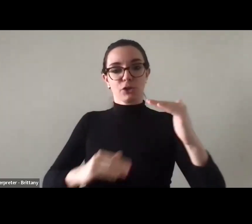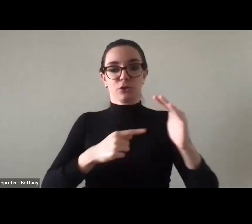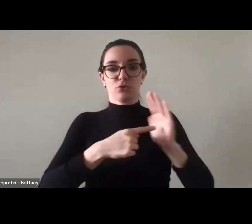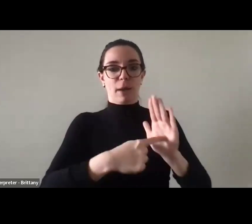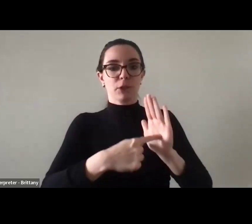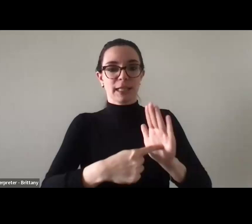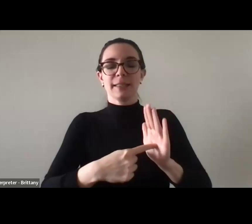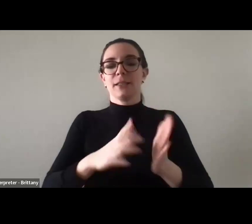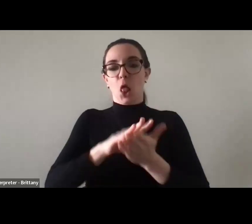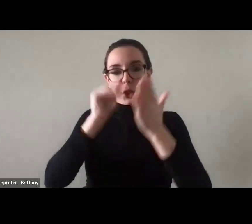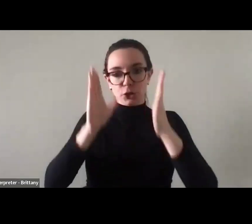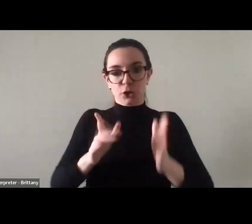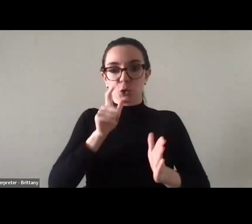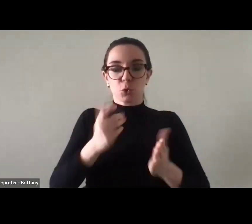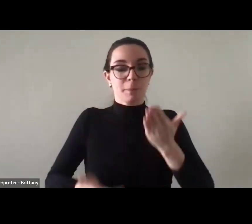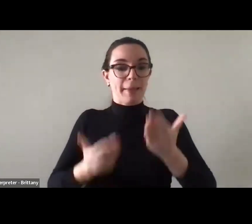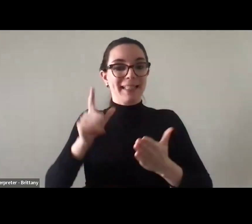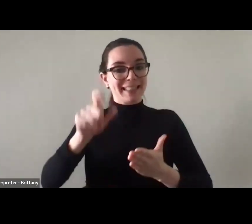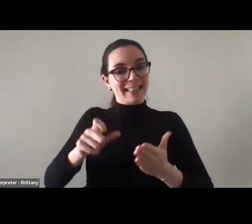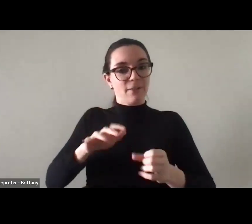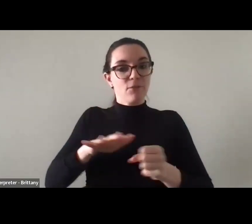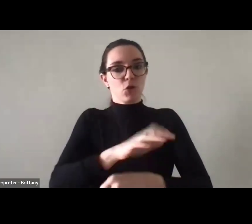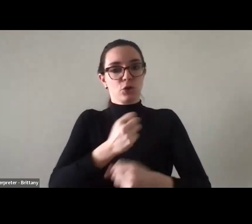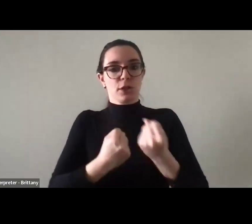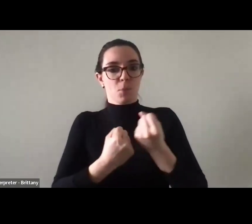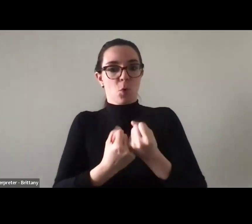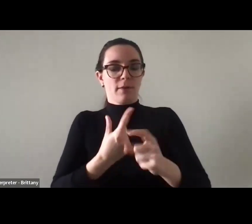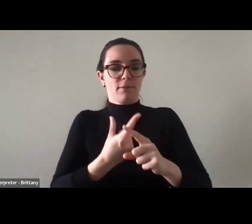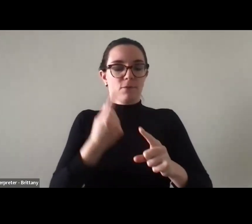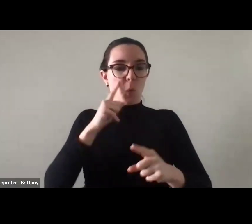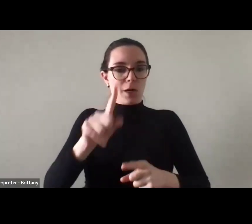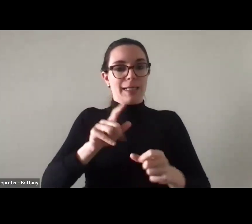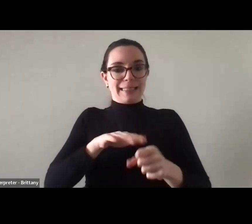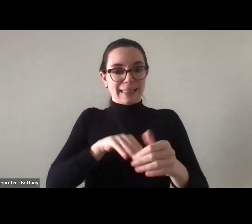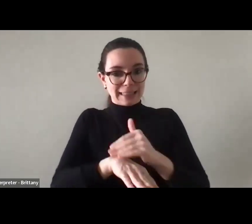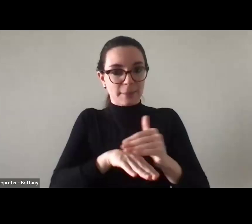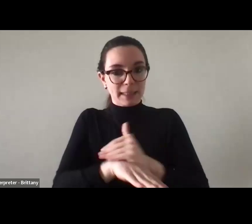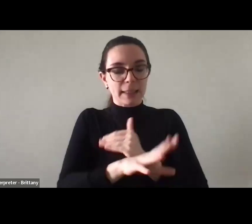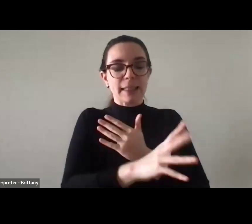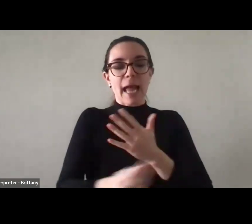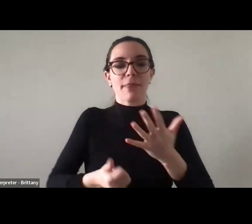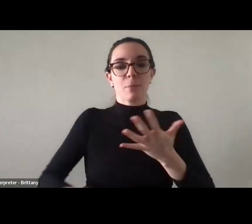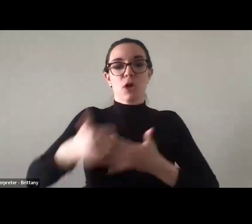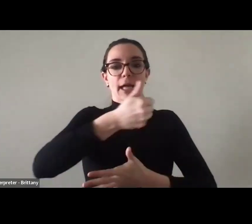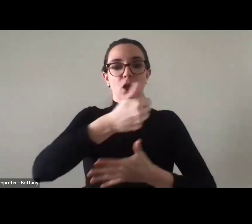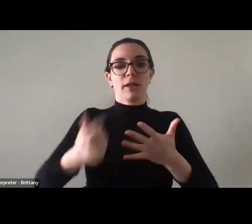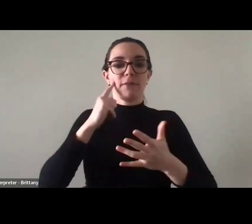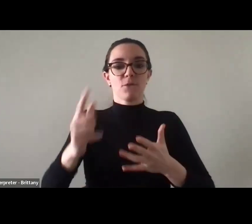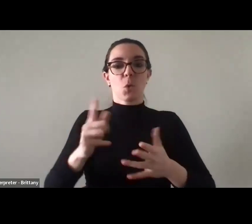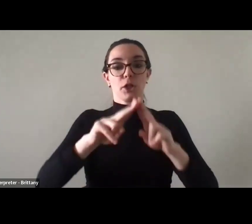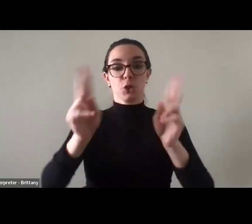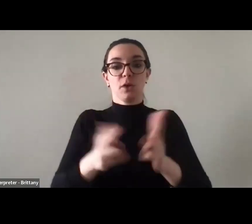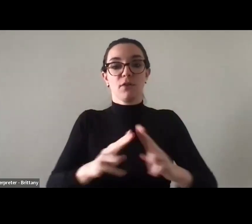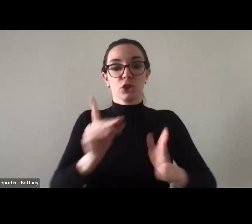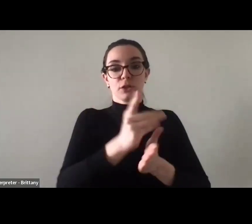may need both support from accessibility and the emphasis on priorities for things like universal design for learning, so that